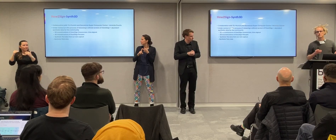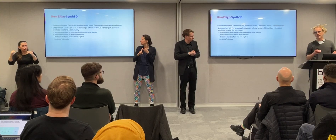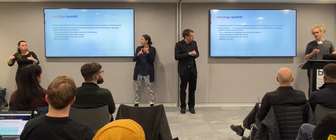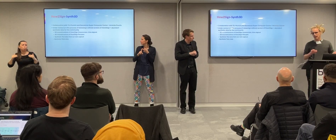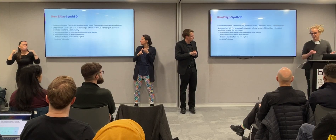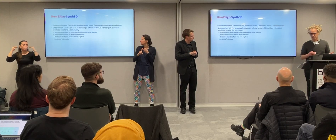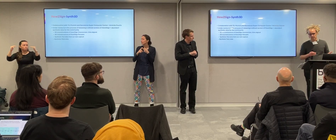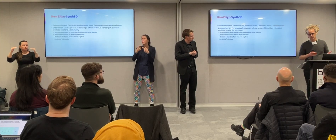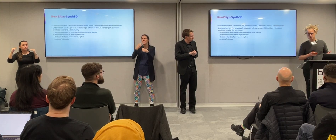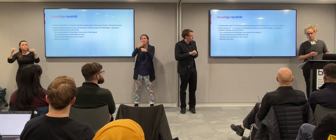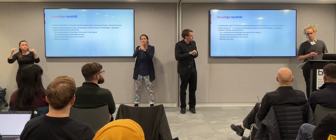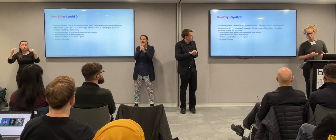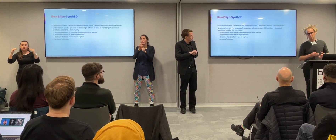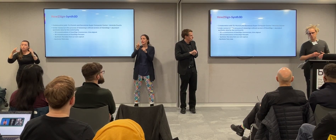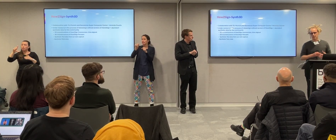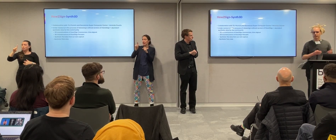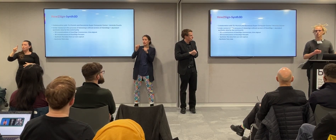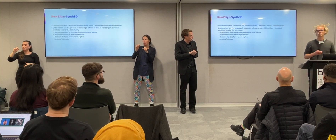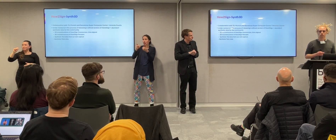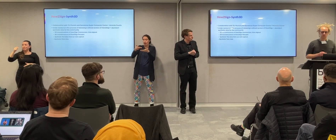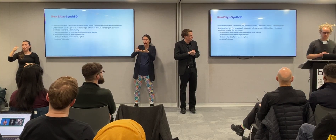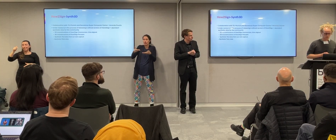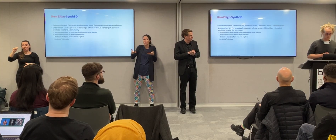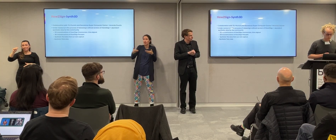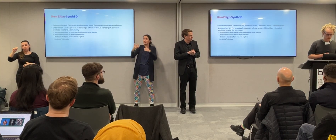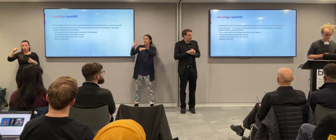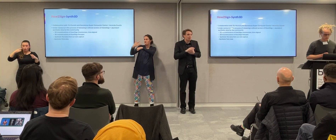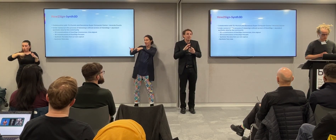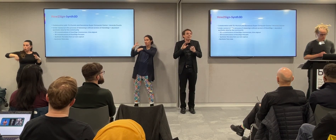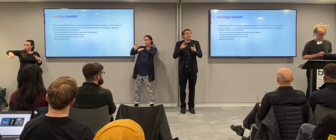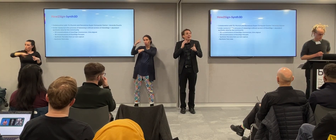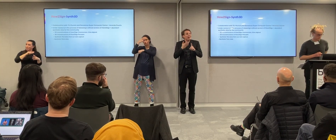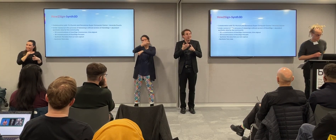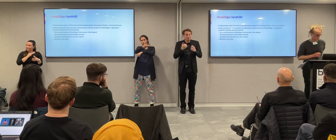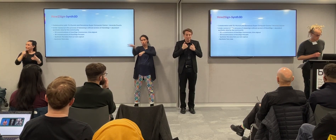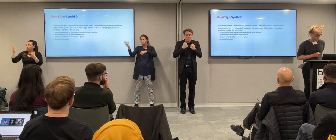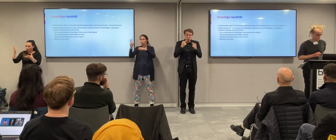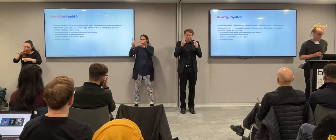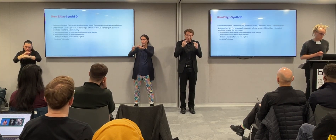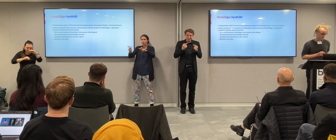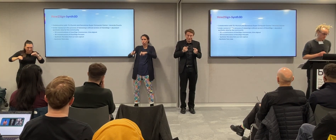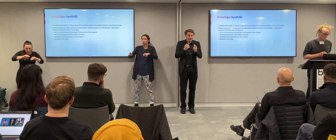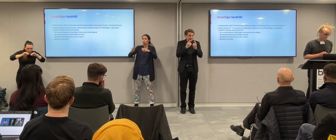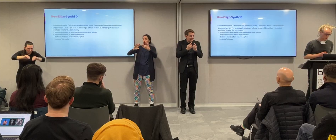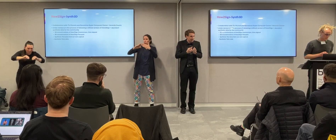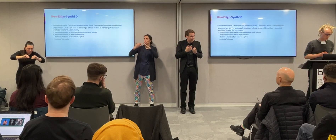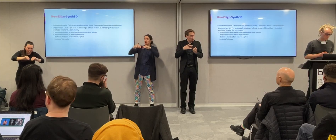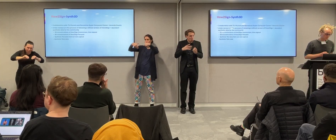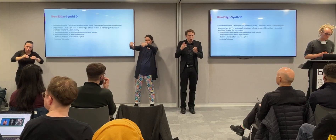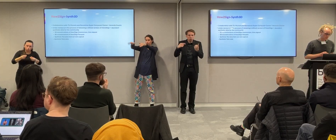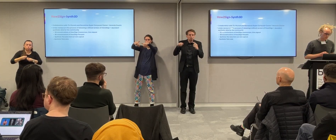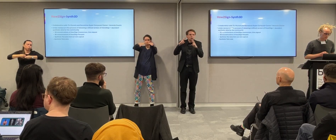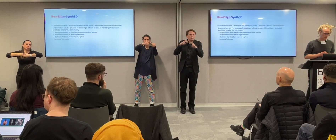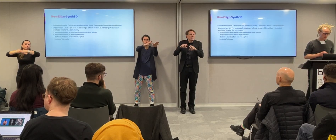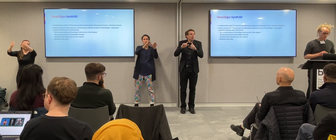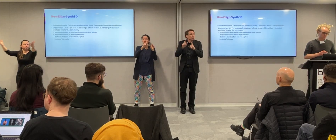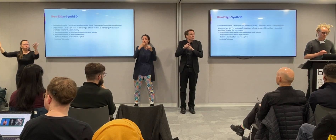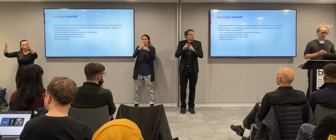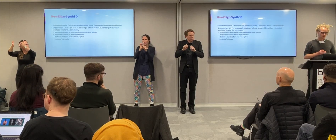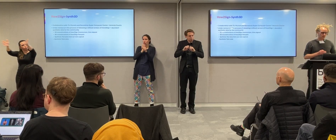make data assets available to the research community. So we basically